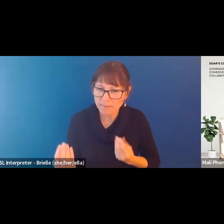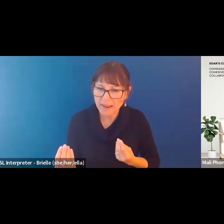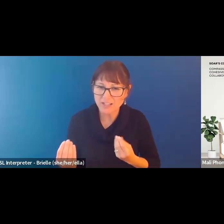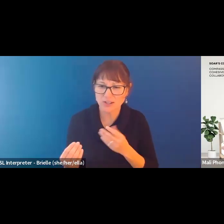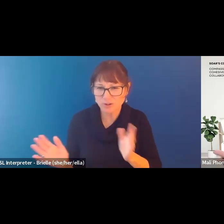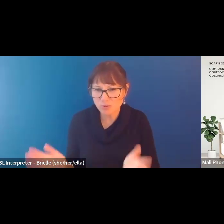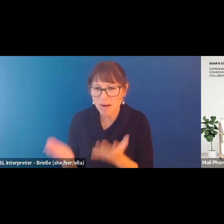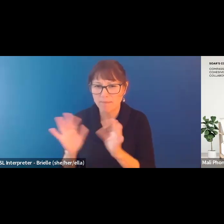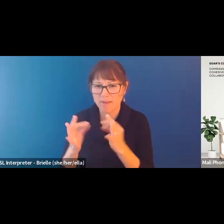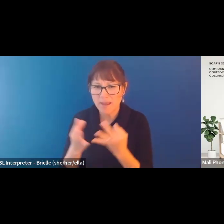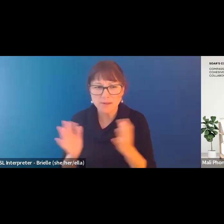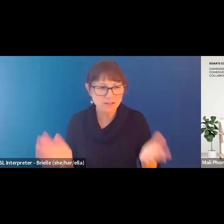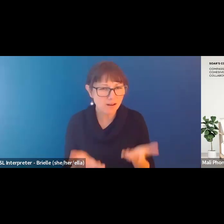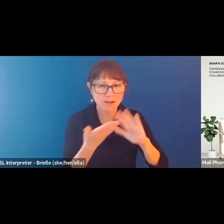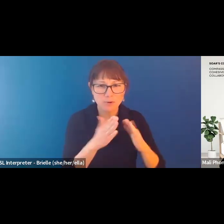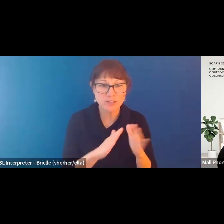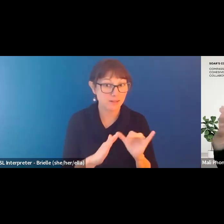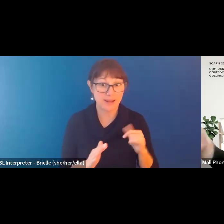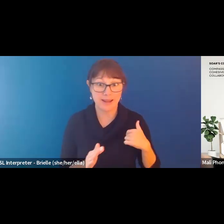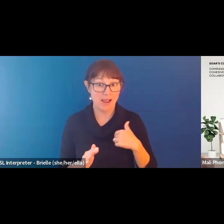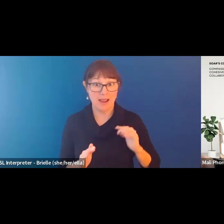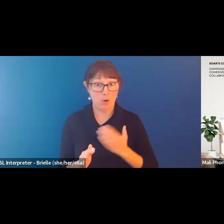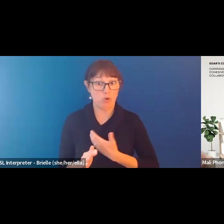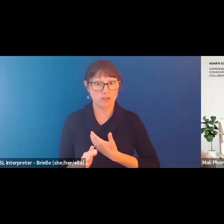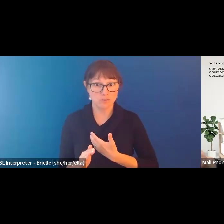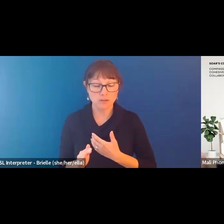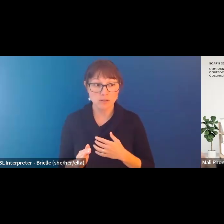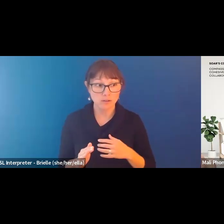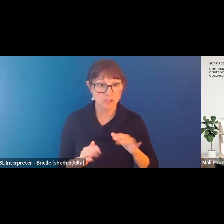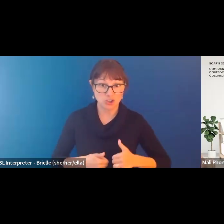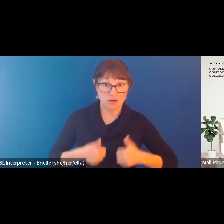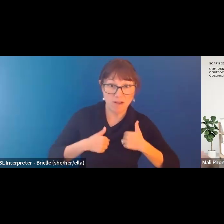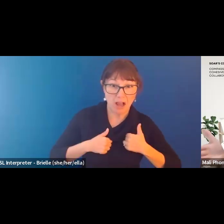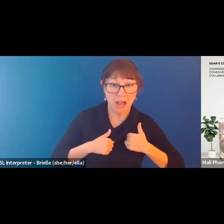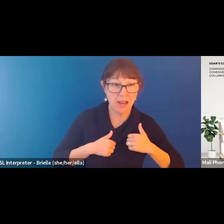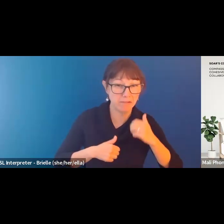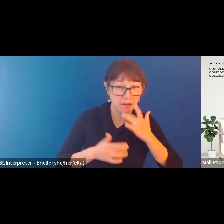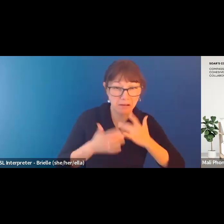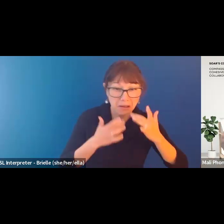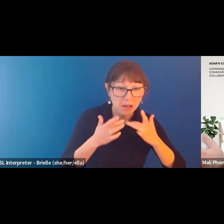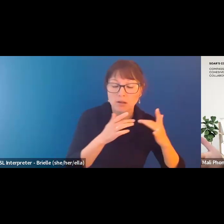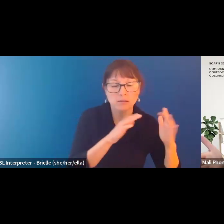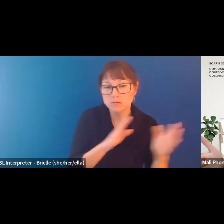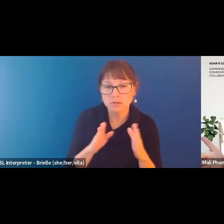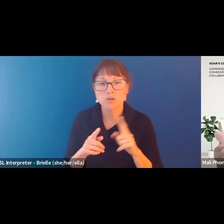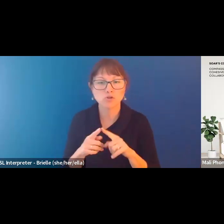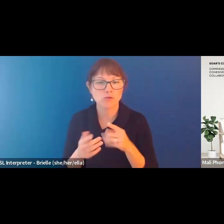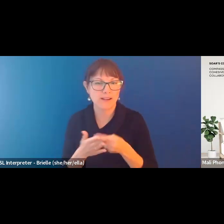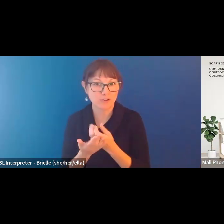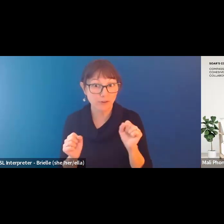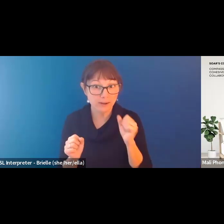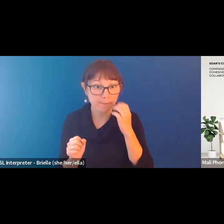and communities like ours, helping them move from survival to financial freedom, to creating impact